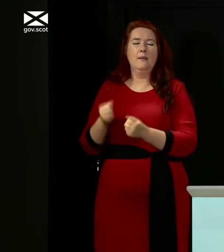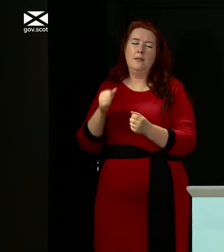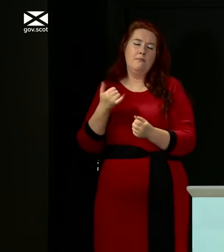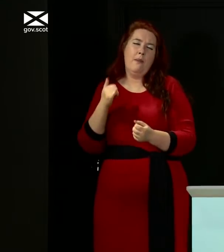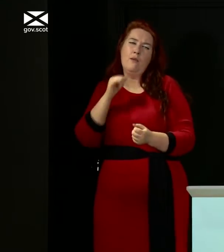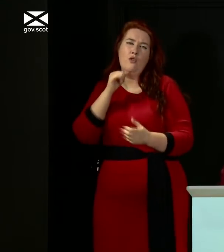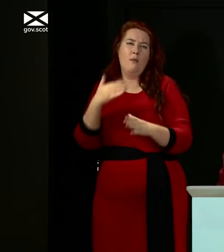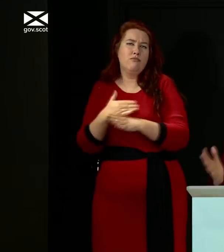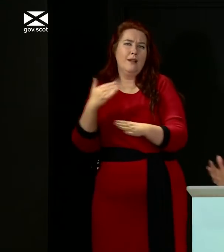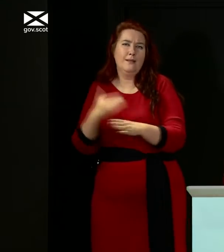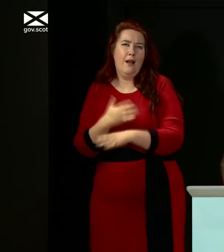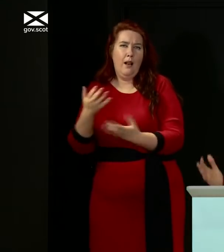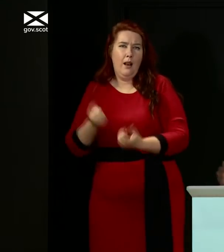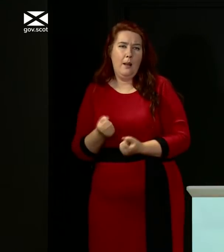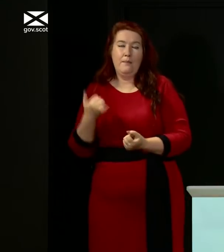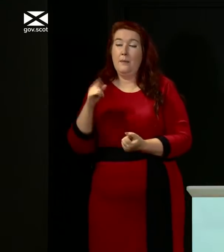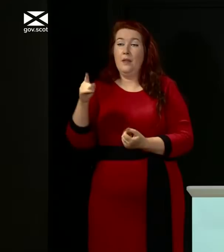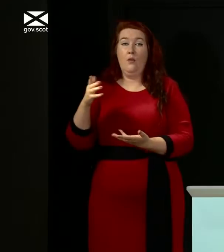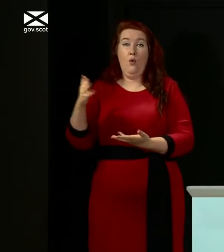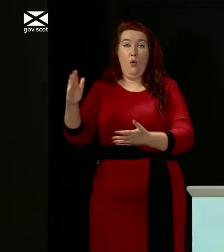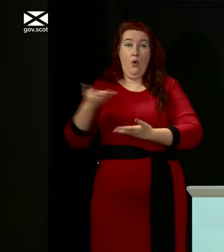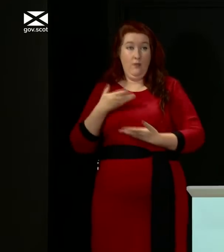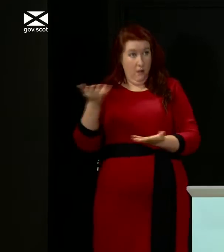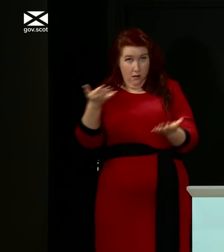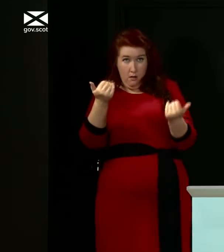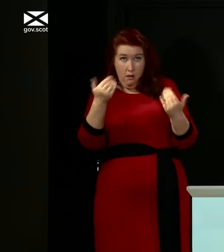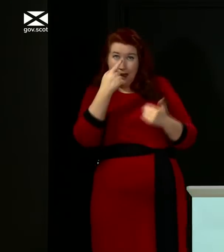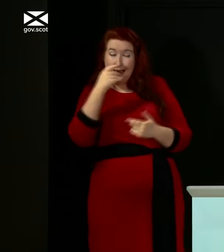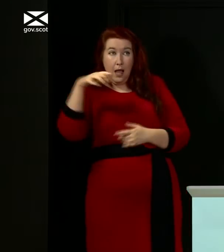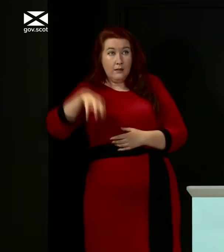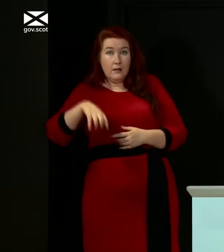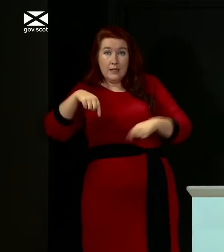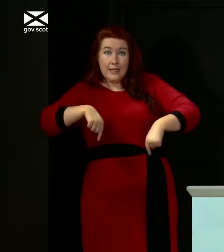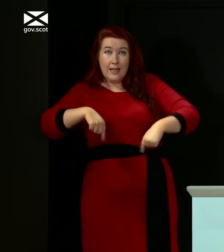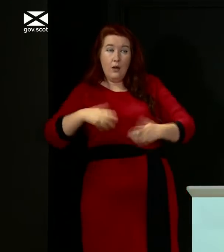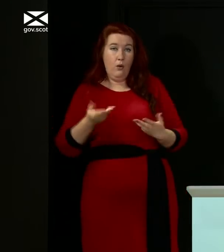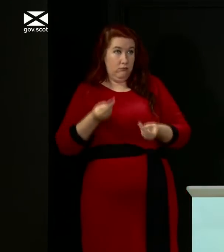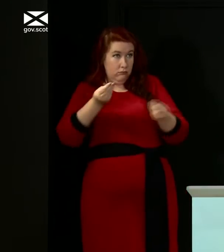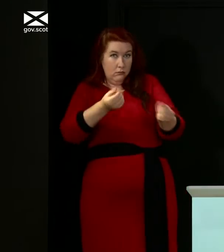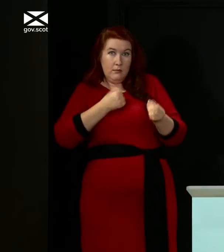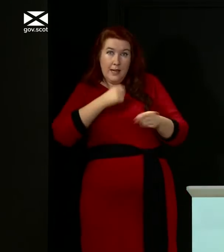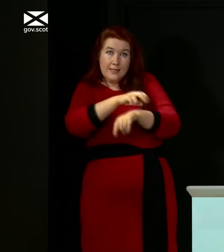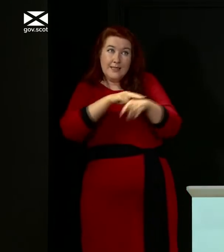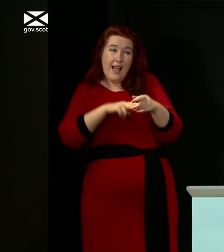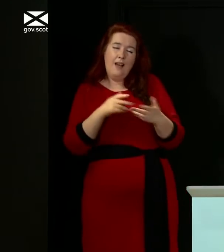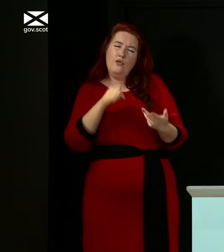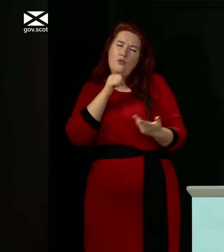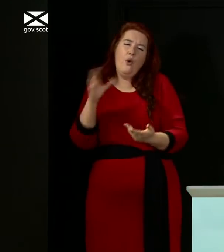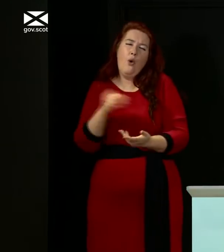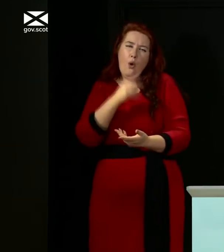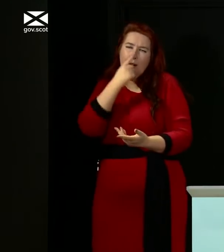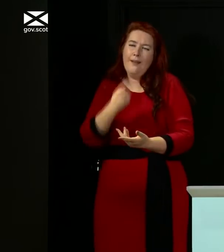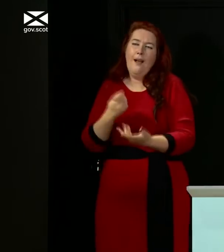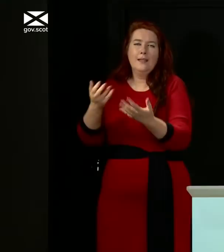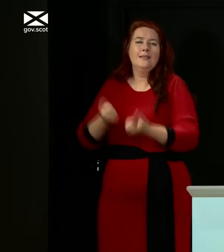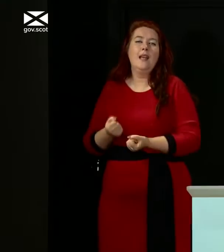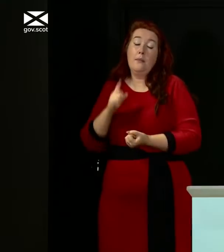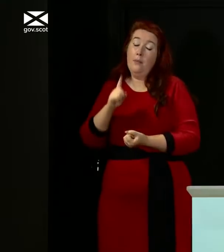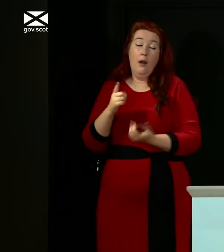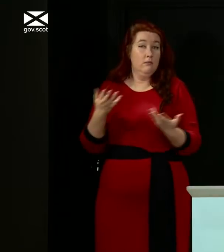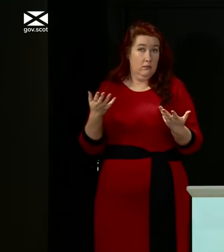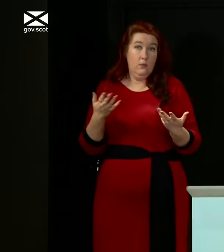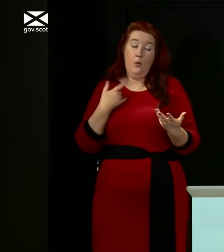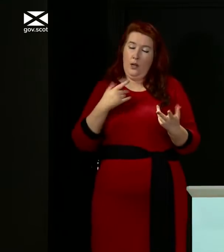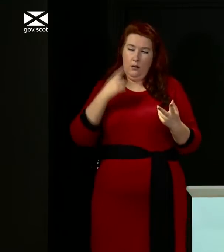It won't be that everybody that offers their premises or their staff, that it won't necessarily be possible for us to take that up. But we